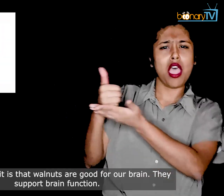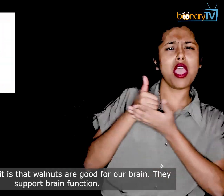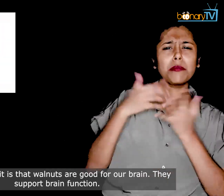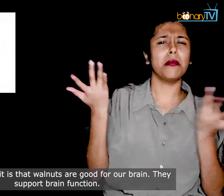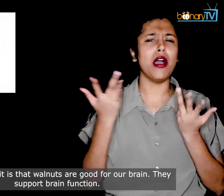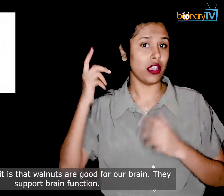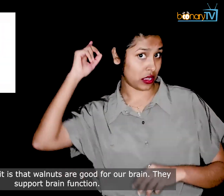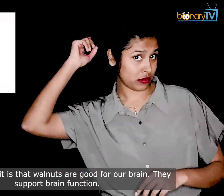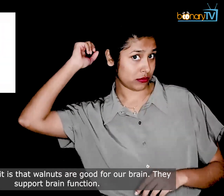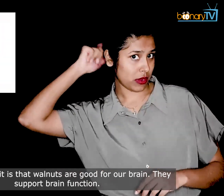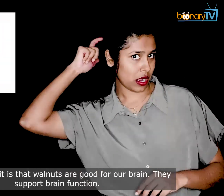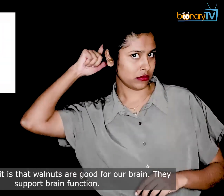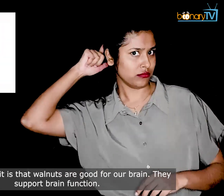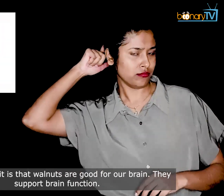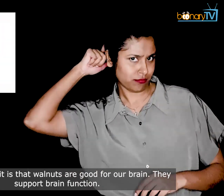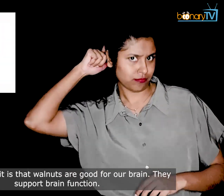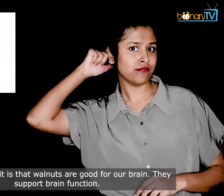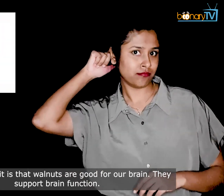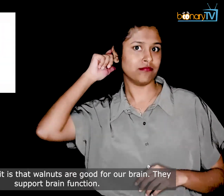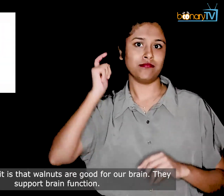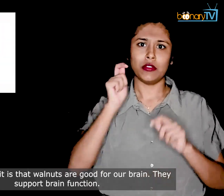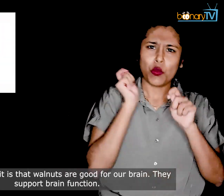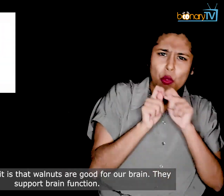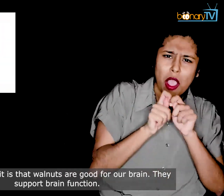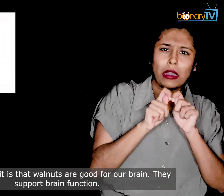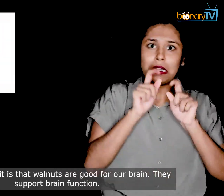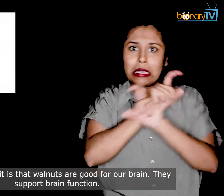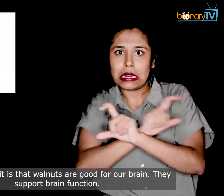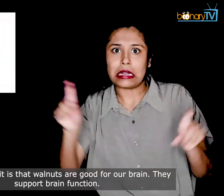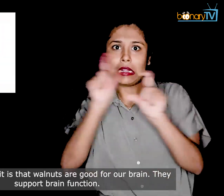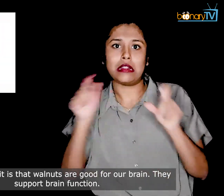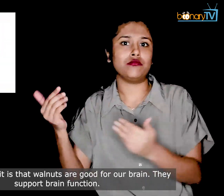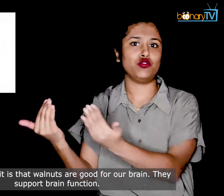good for our brain they support brain function